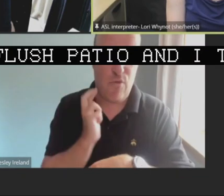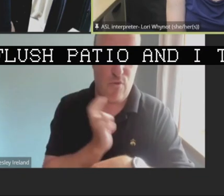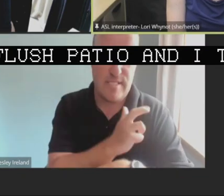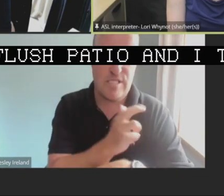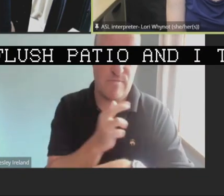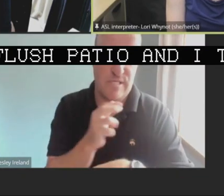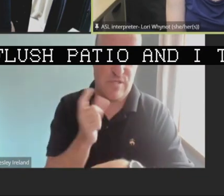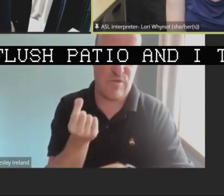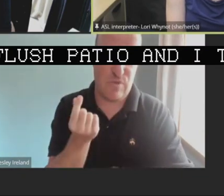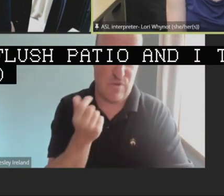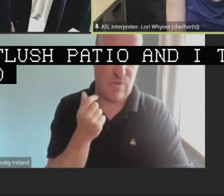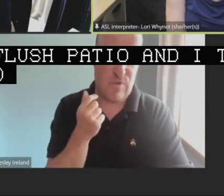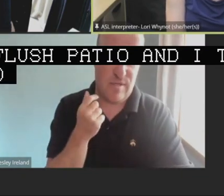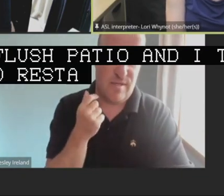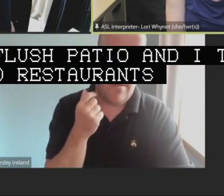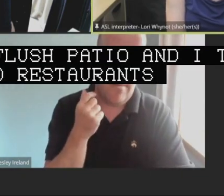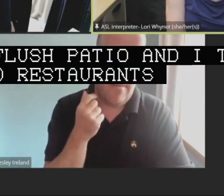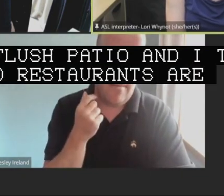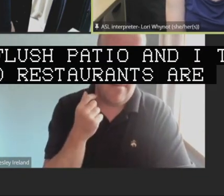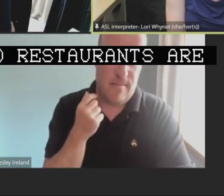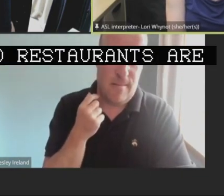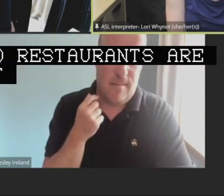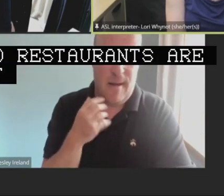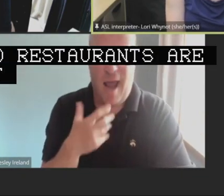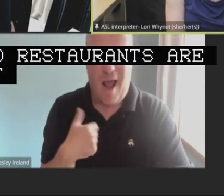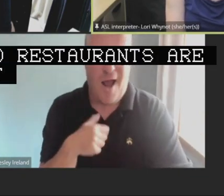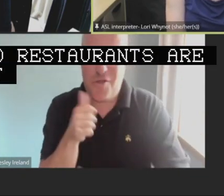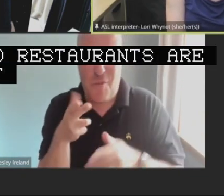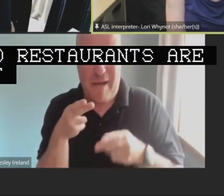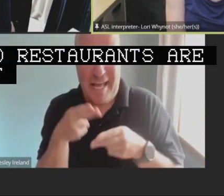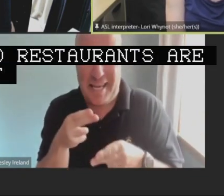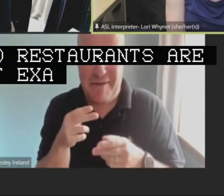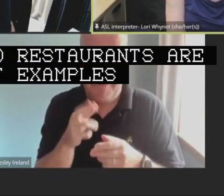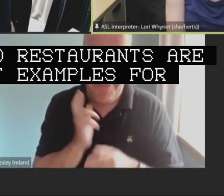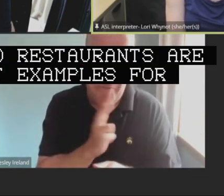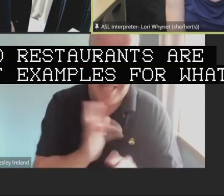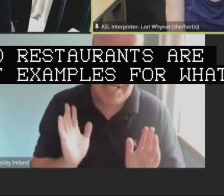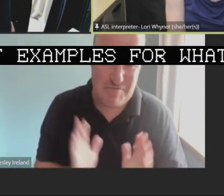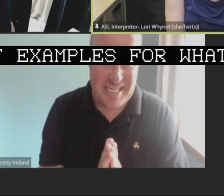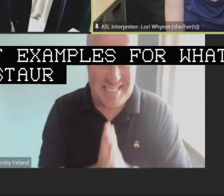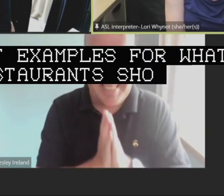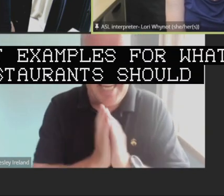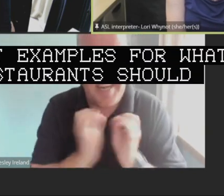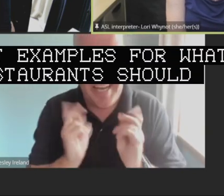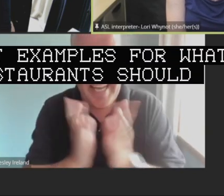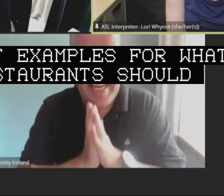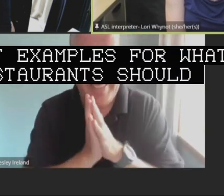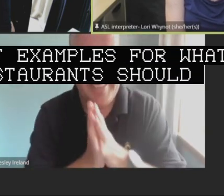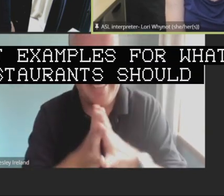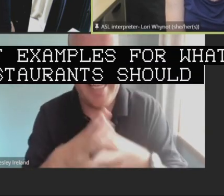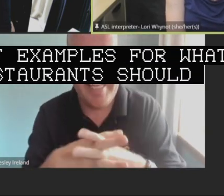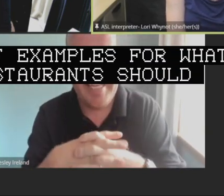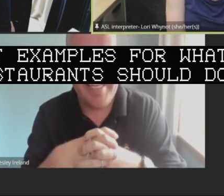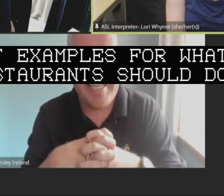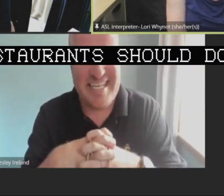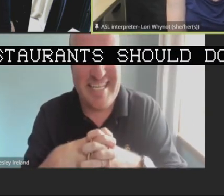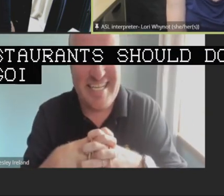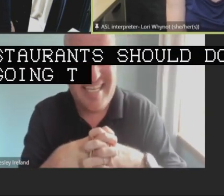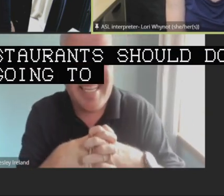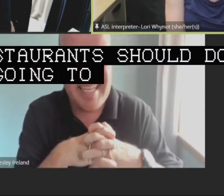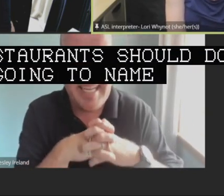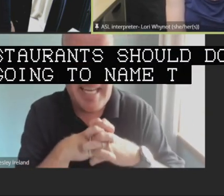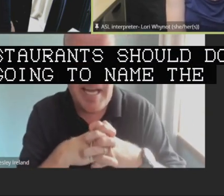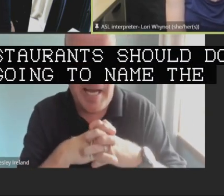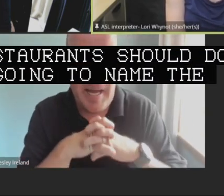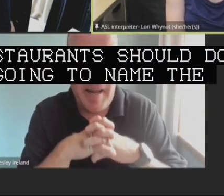are excellent examples for what other restaurants should do. I'm not going to name the restaurants, but you know, this is